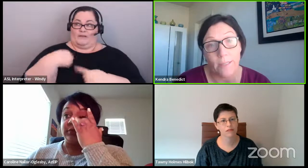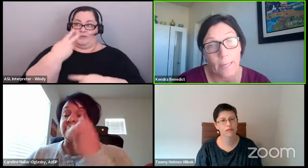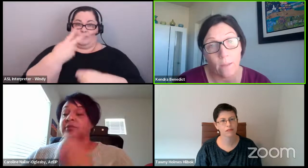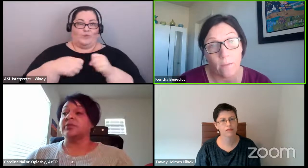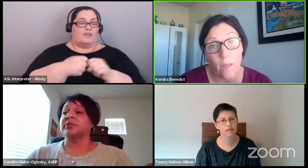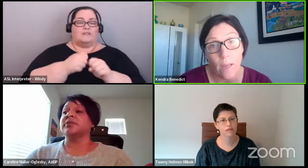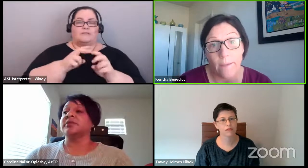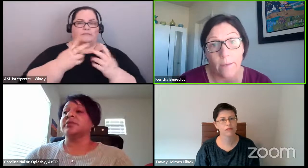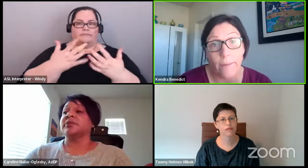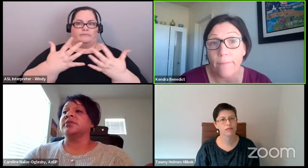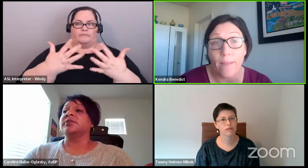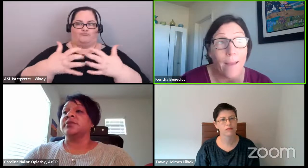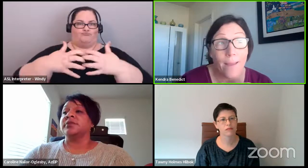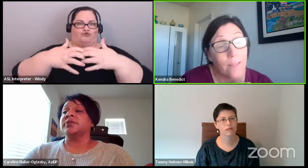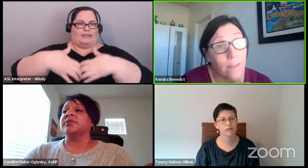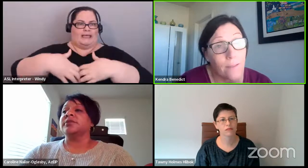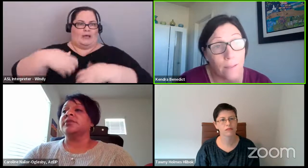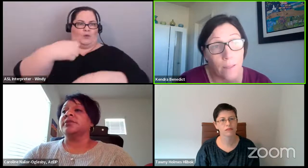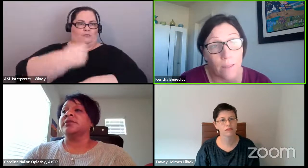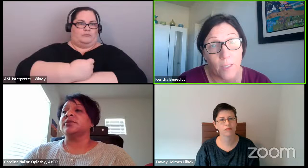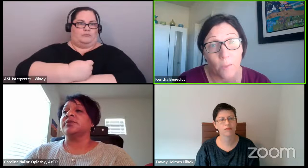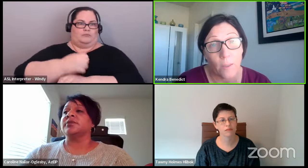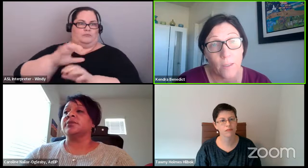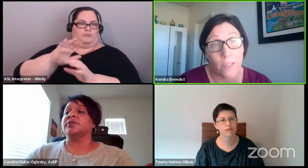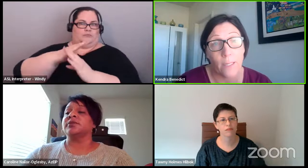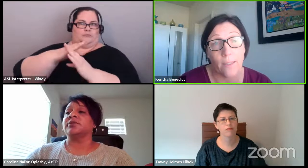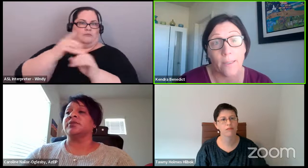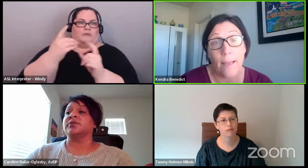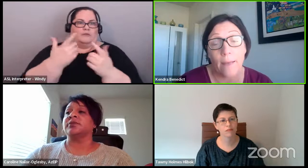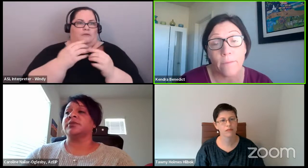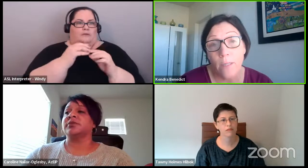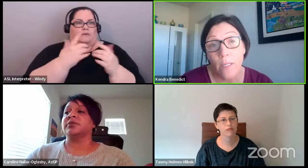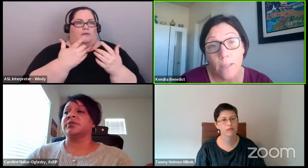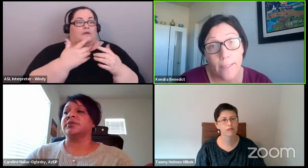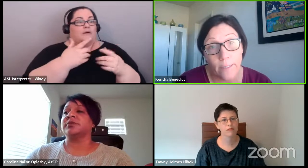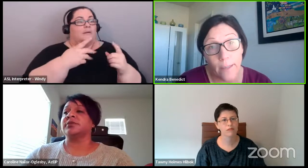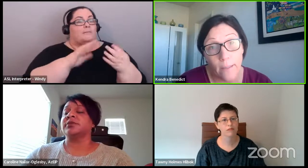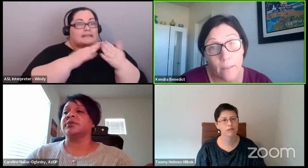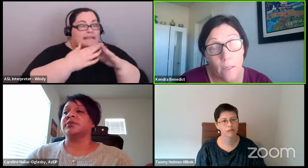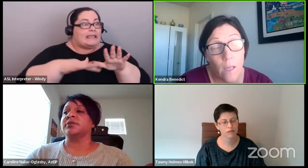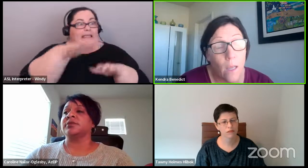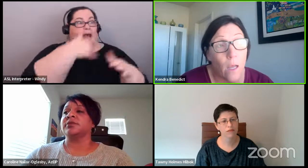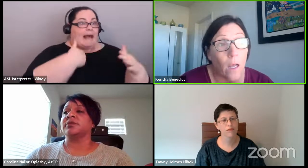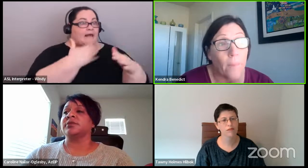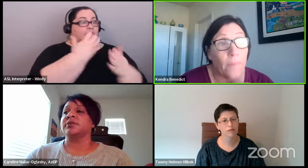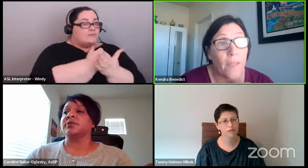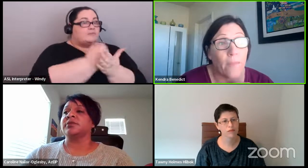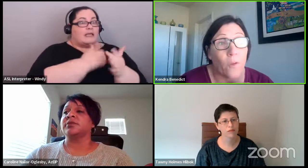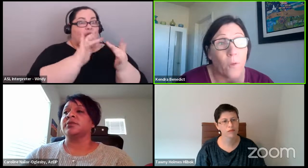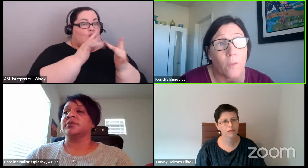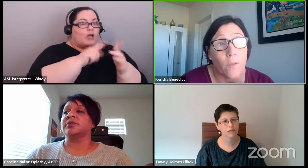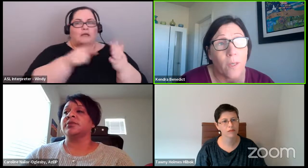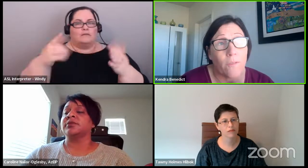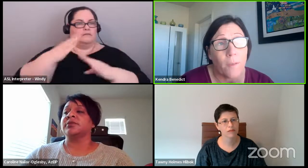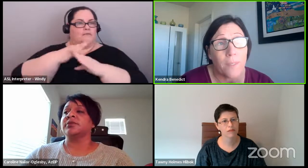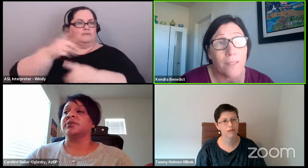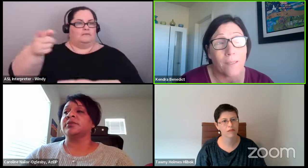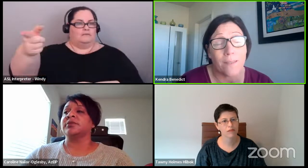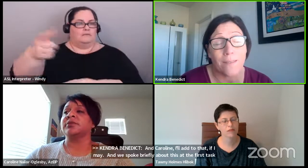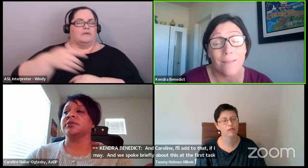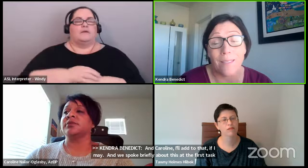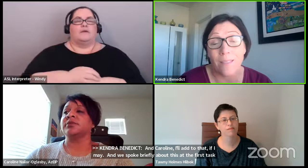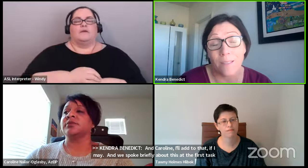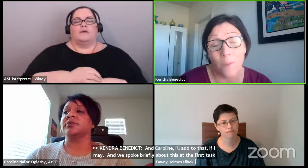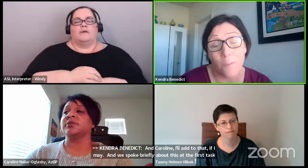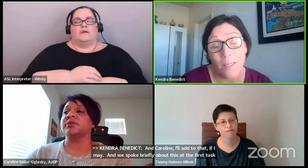part shut down, and they don't have the access that the metropolitan areas have to internet. And then you also have families